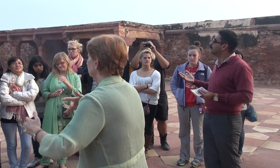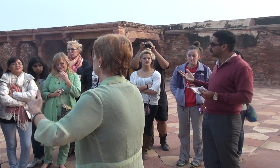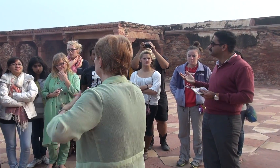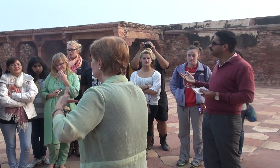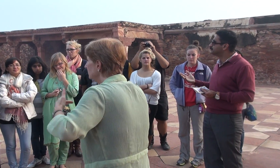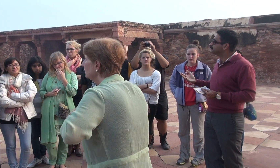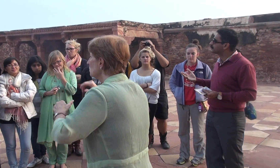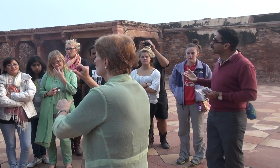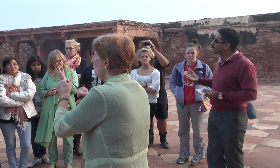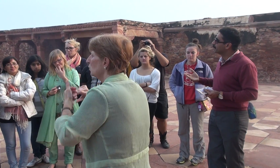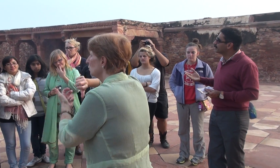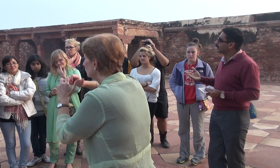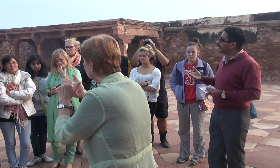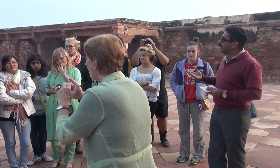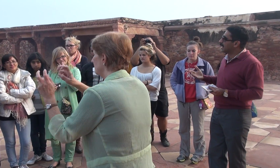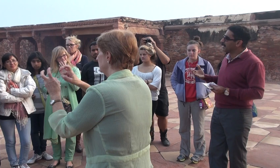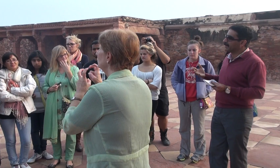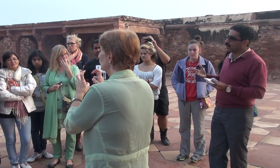milieu.